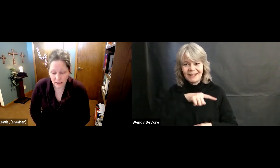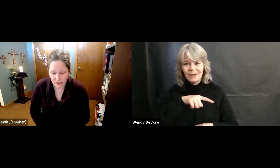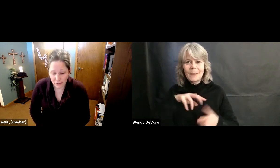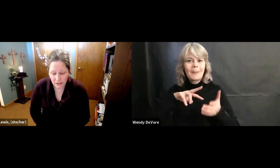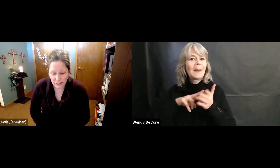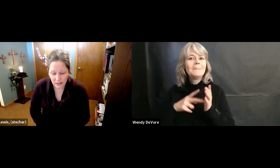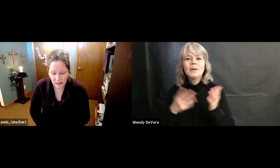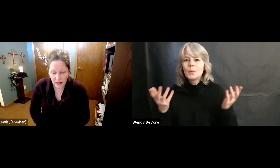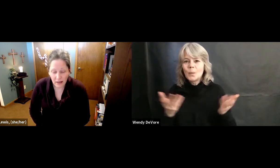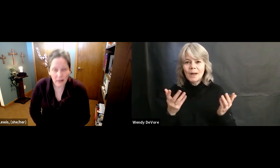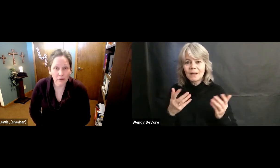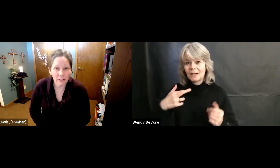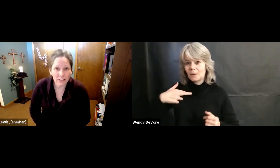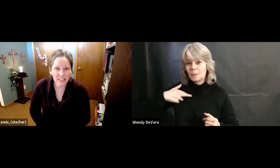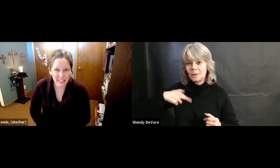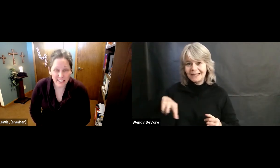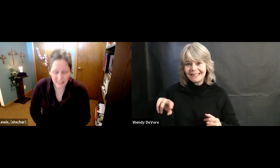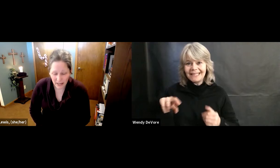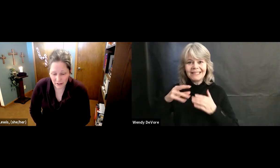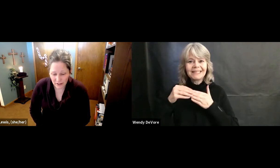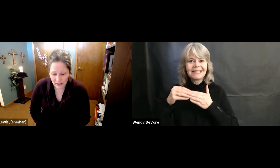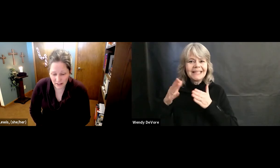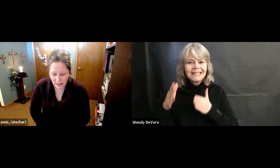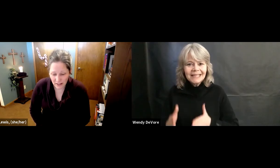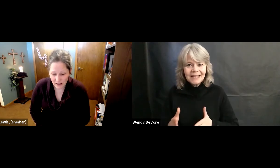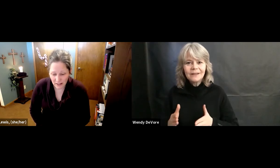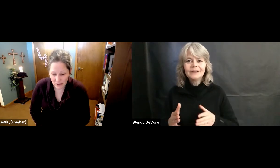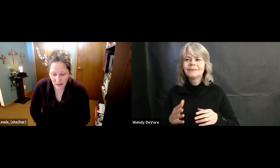religious leaders and the religious insiders